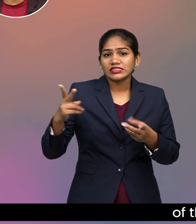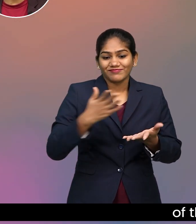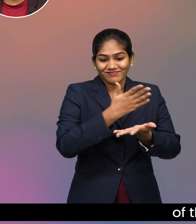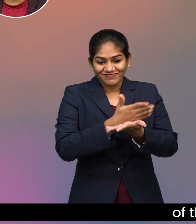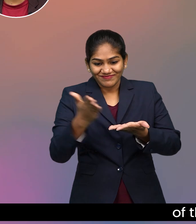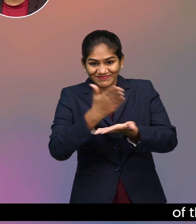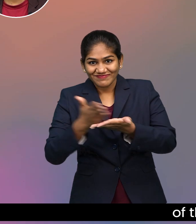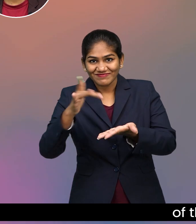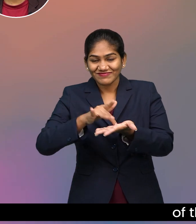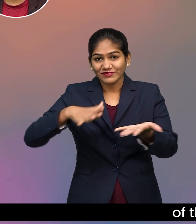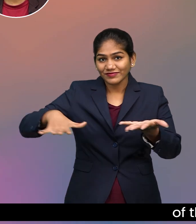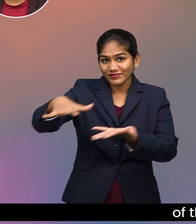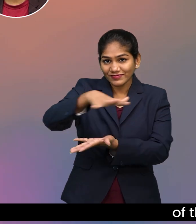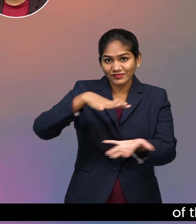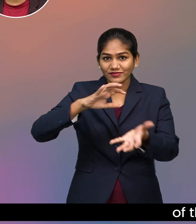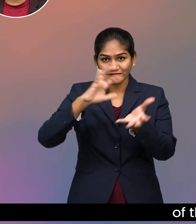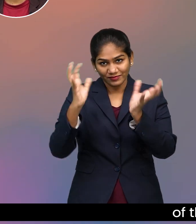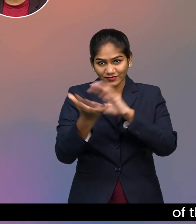earth's surface